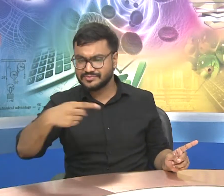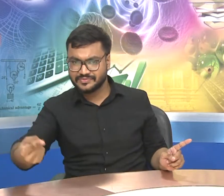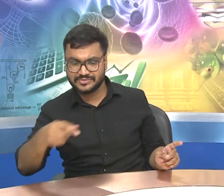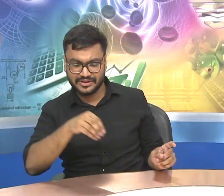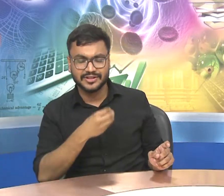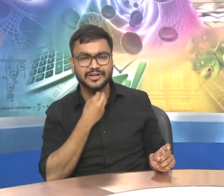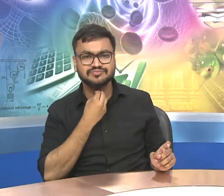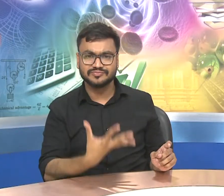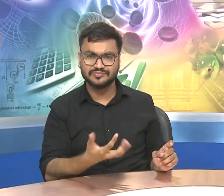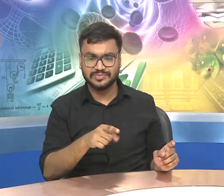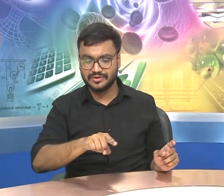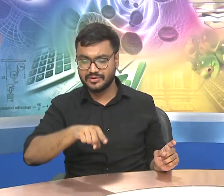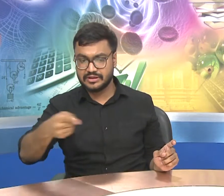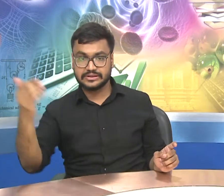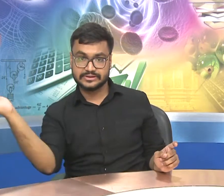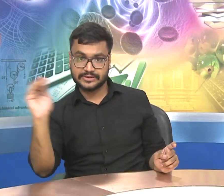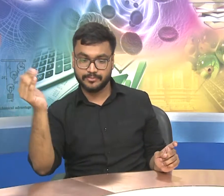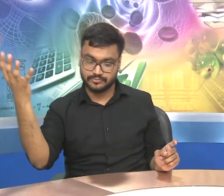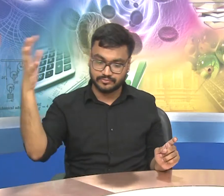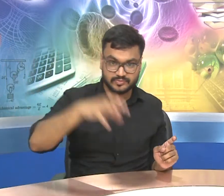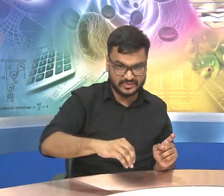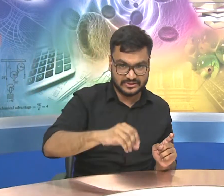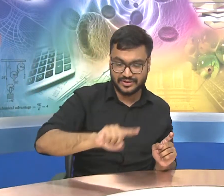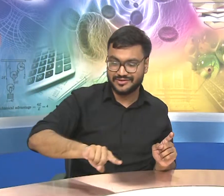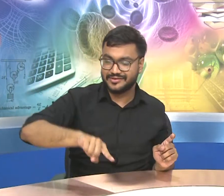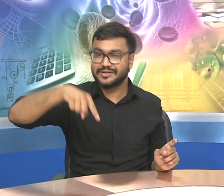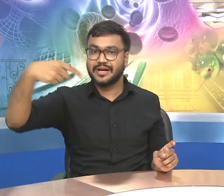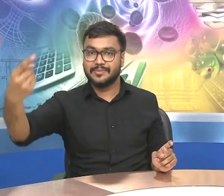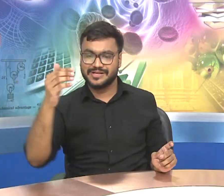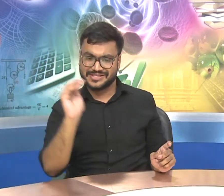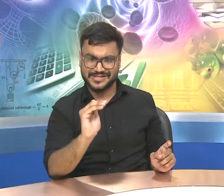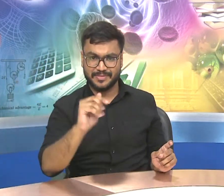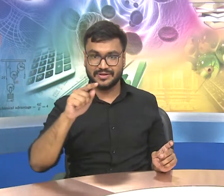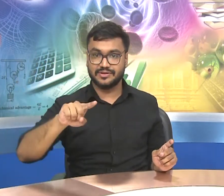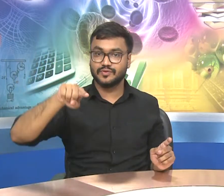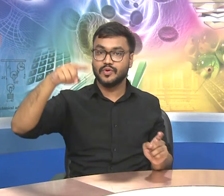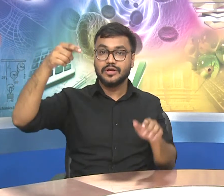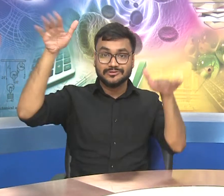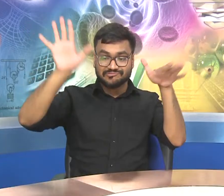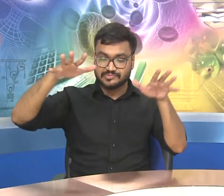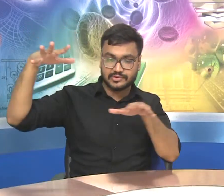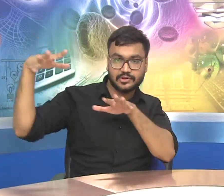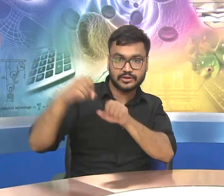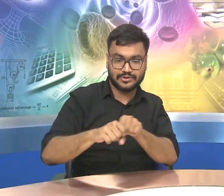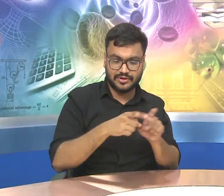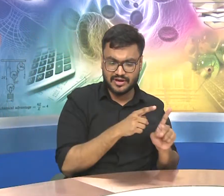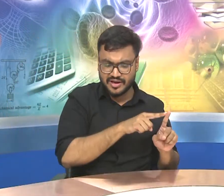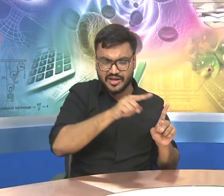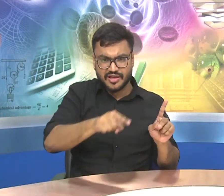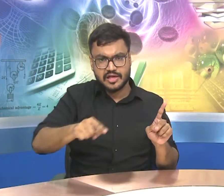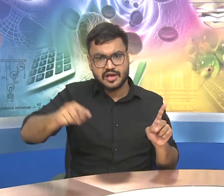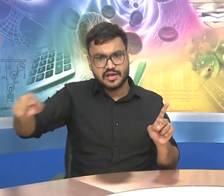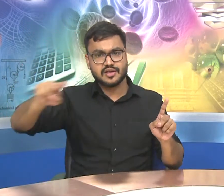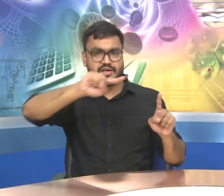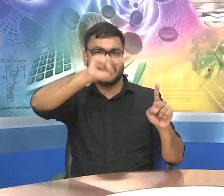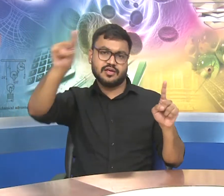eats grass, then frog eats grasshopper, and then snake eats the frog, and then